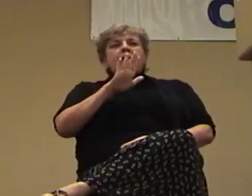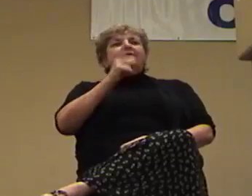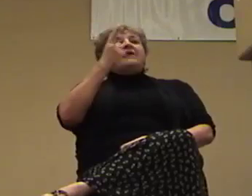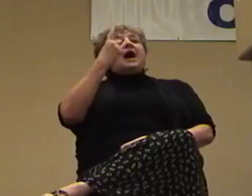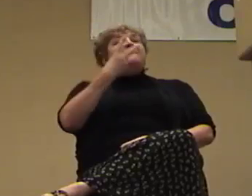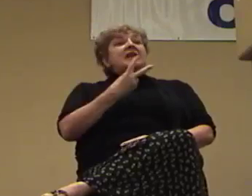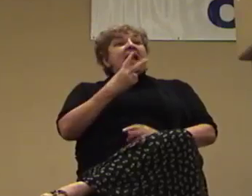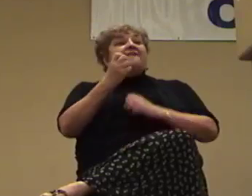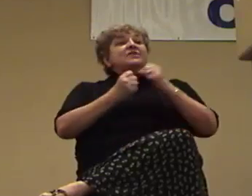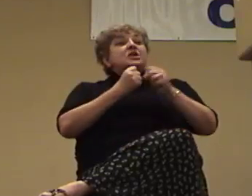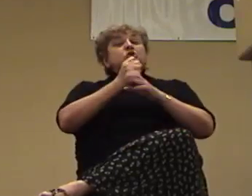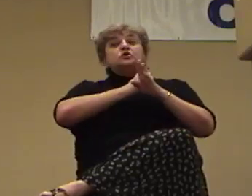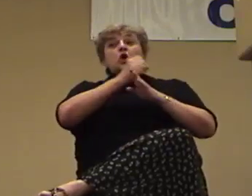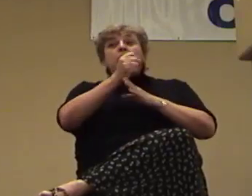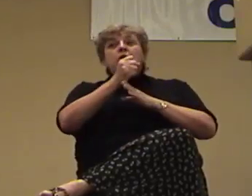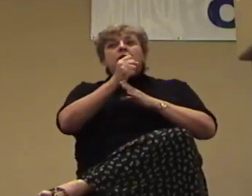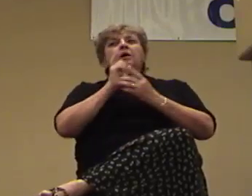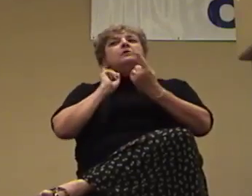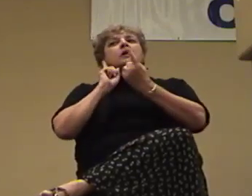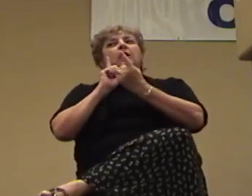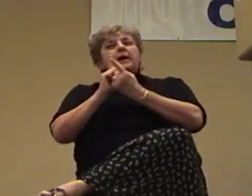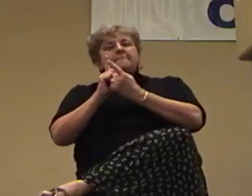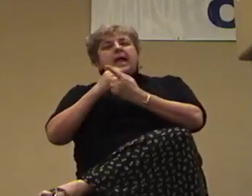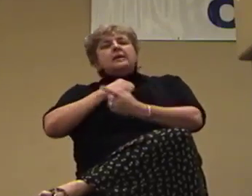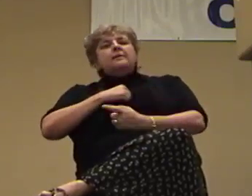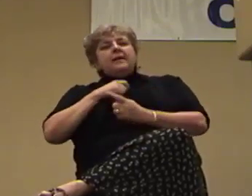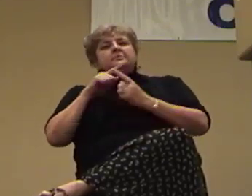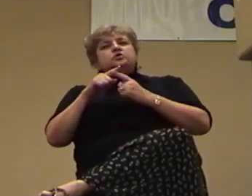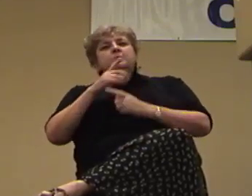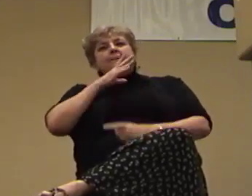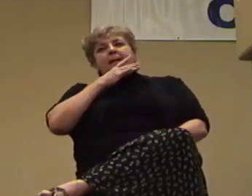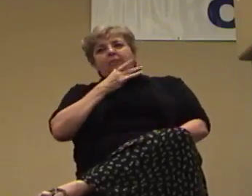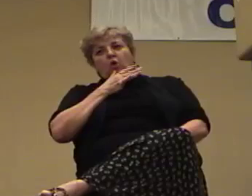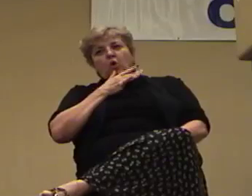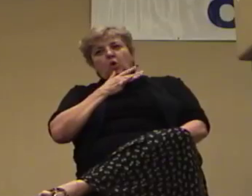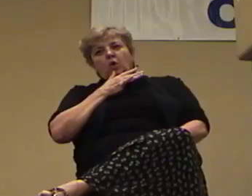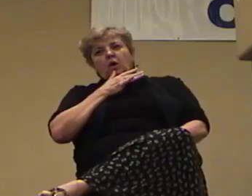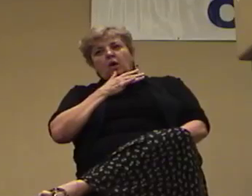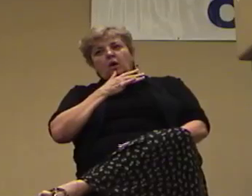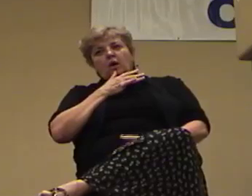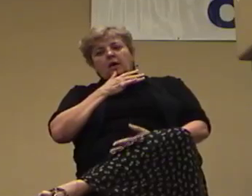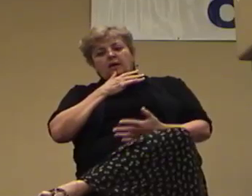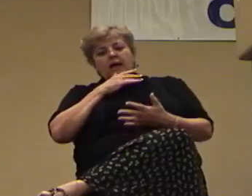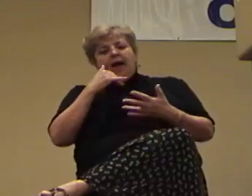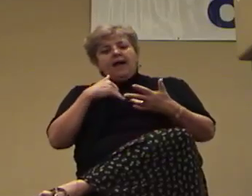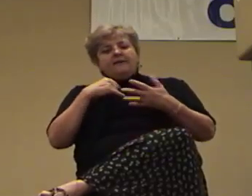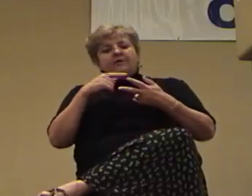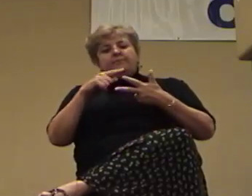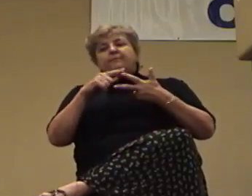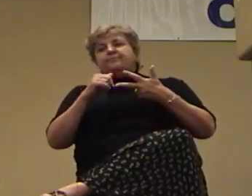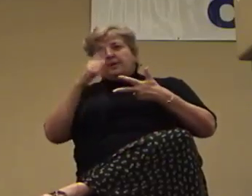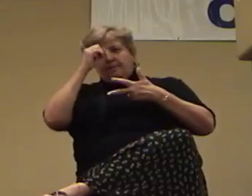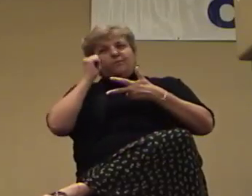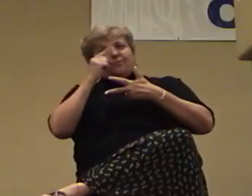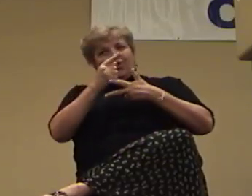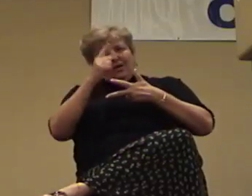didn't think I would ever do it. I am the eldest of 3. There's a younger brother and sister who lived with her, who had had broken